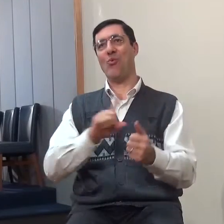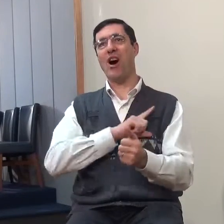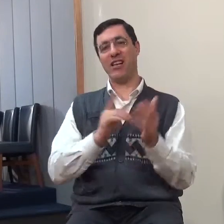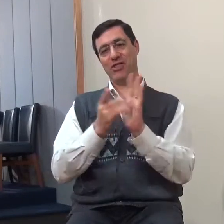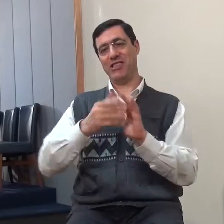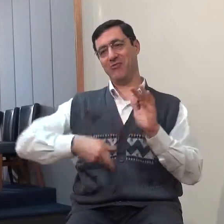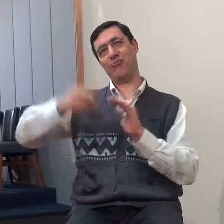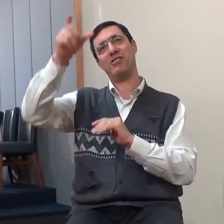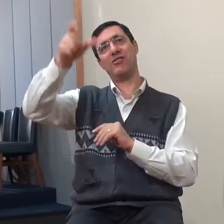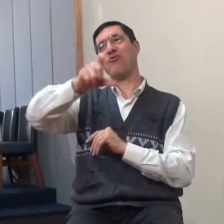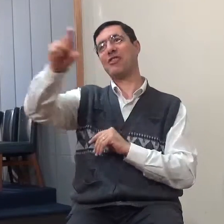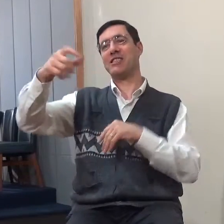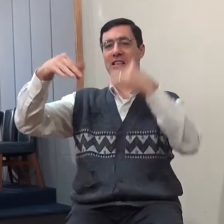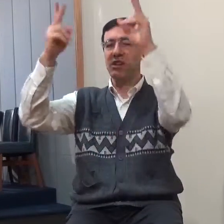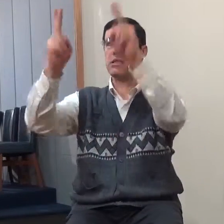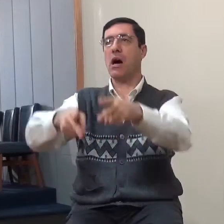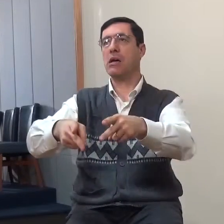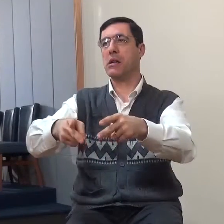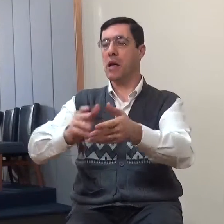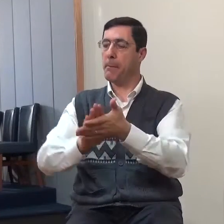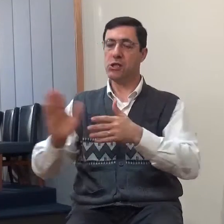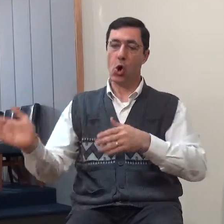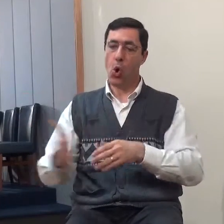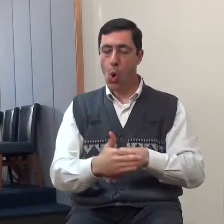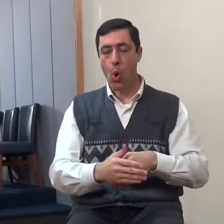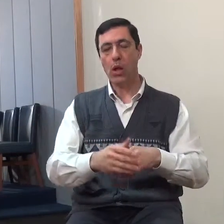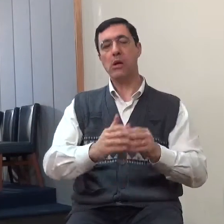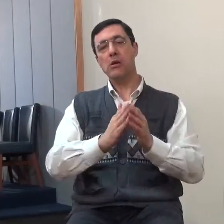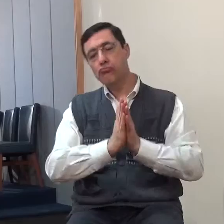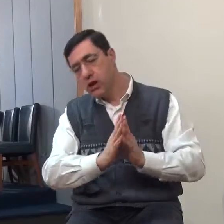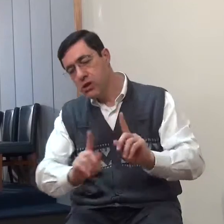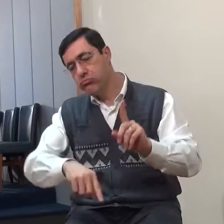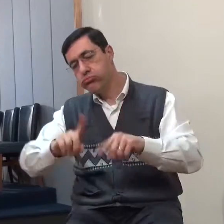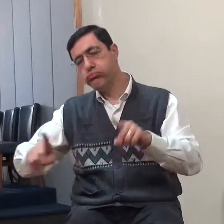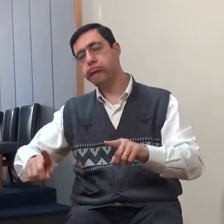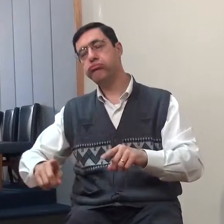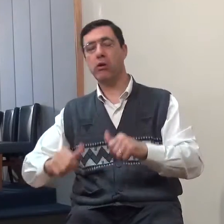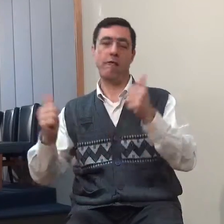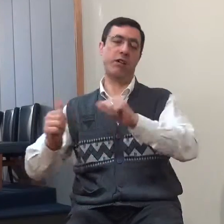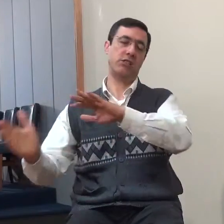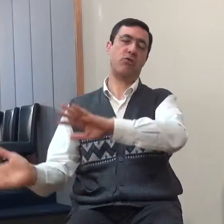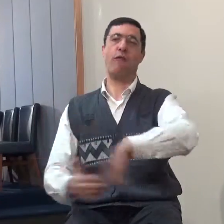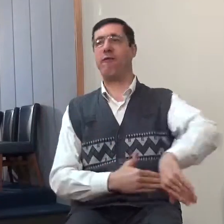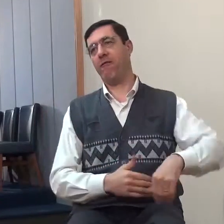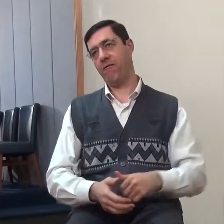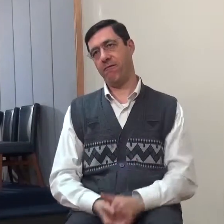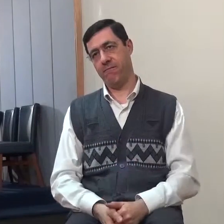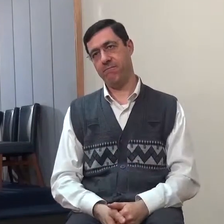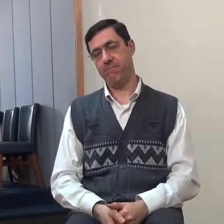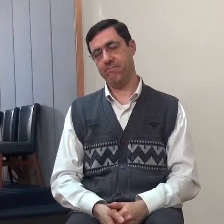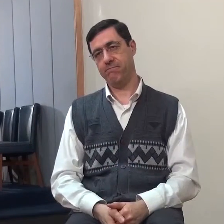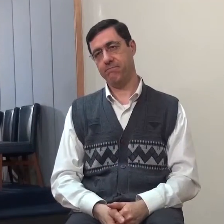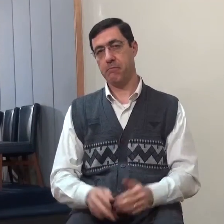is imputed to us for salvation. So he fulfills the law in that sense. And verse